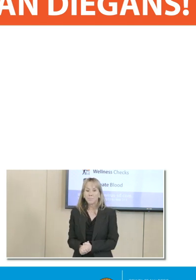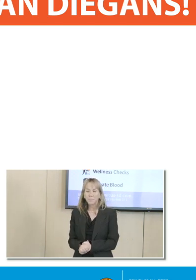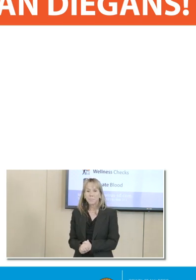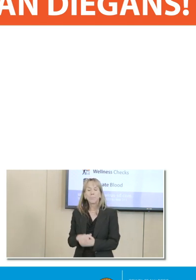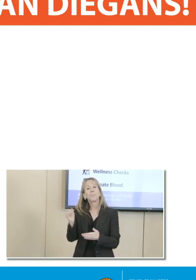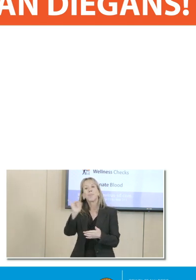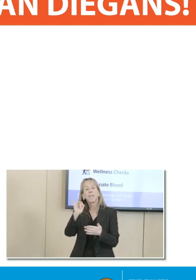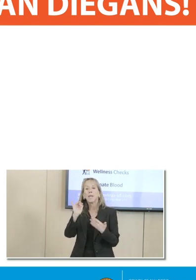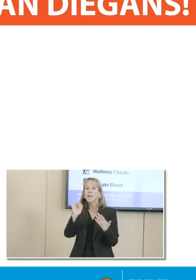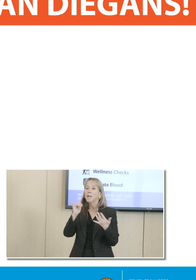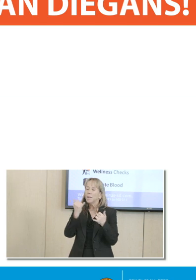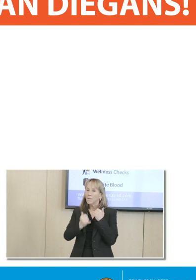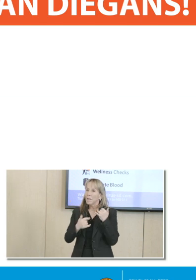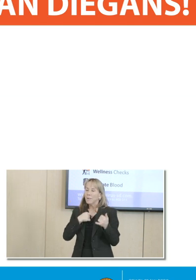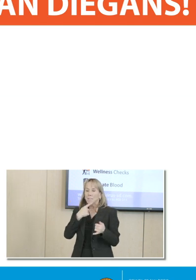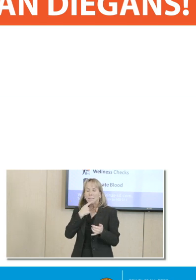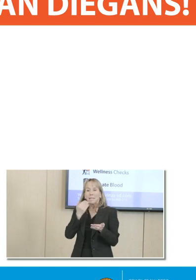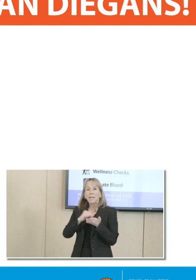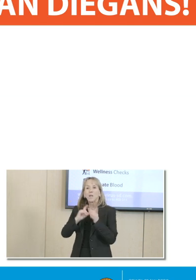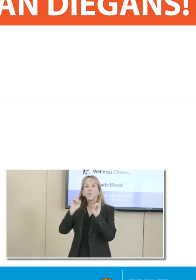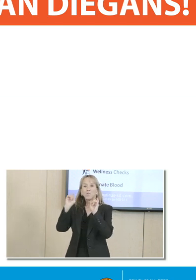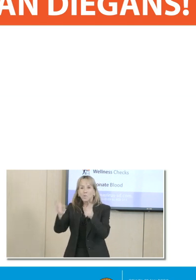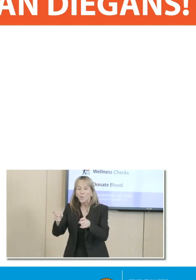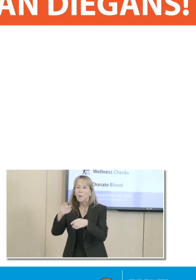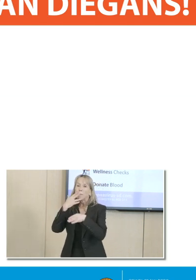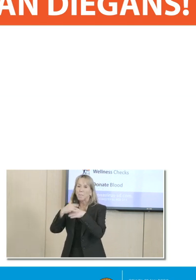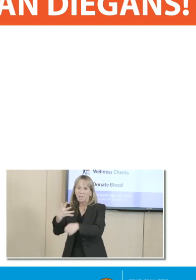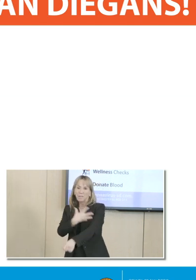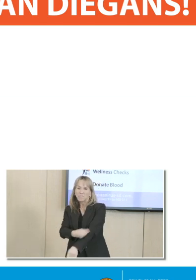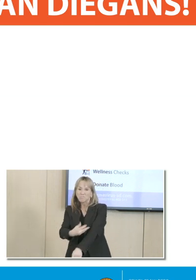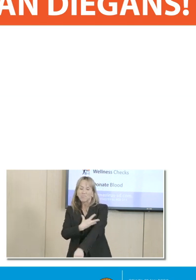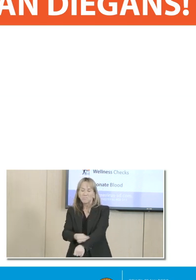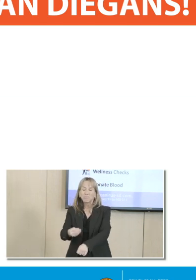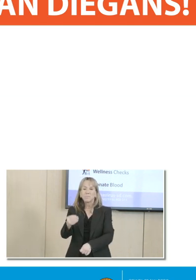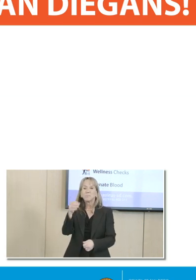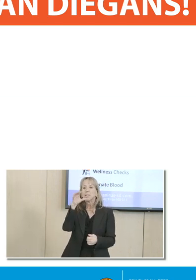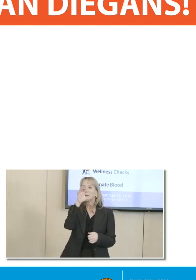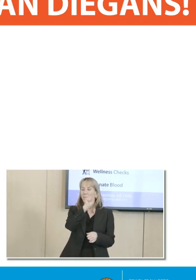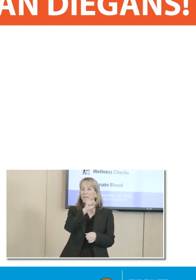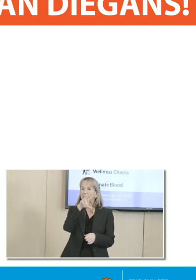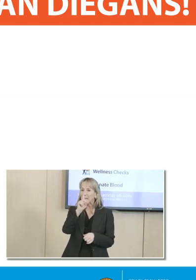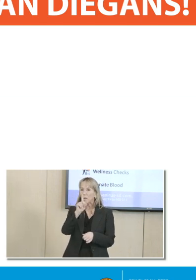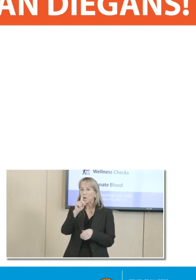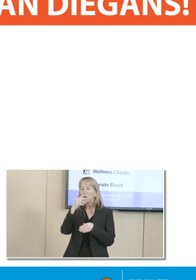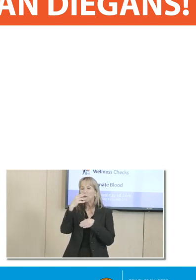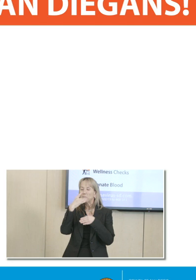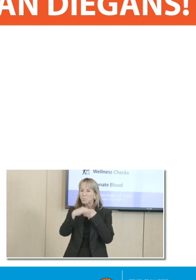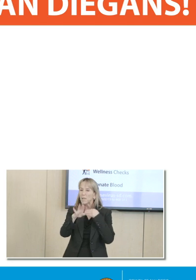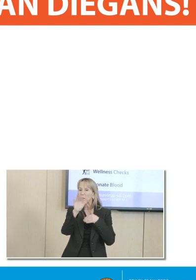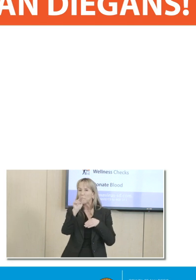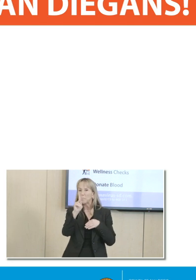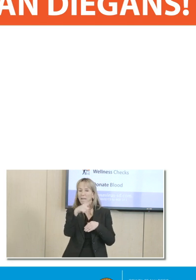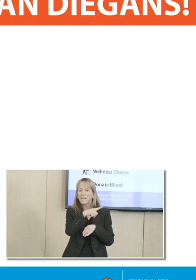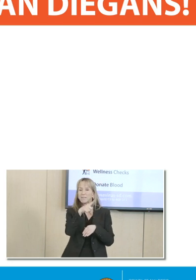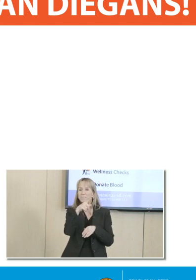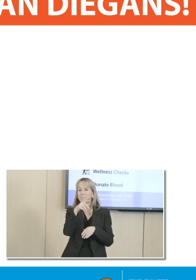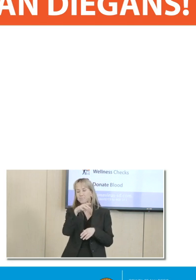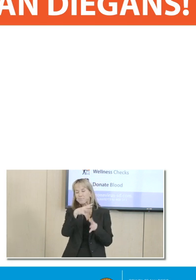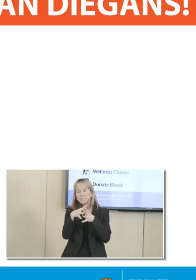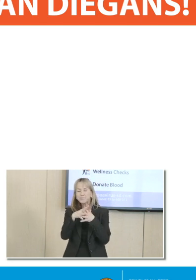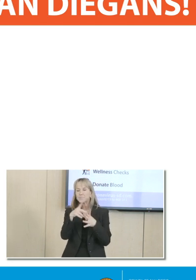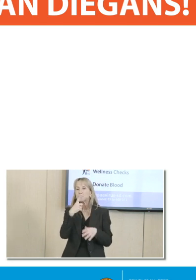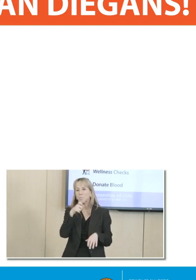finally, donate blood. As we've mentioned before, both the San Diego Blood Bank and the American Red Cross are always in need of